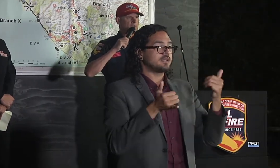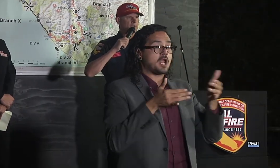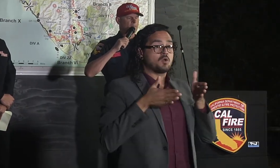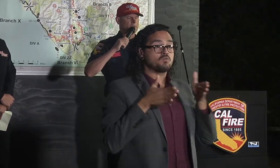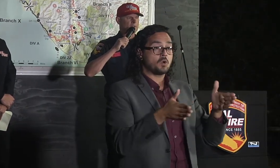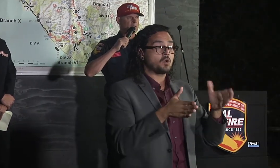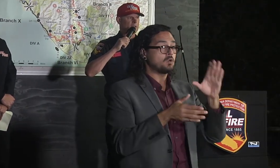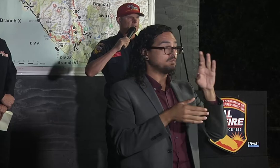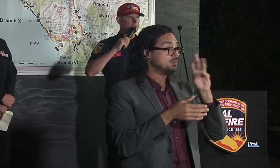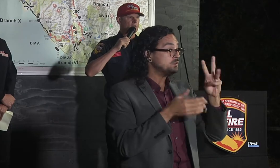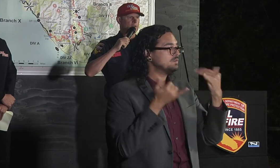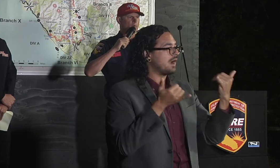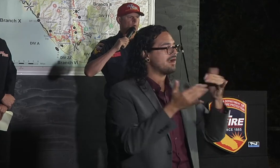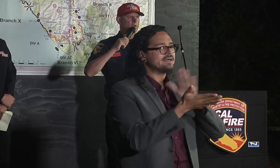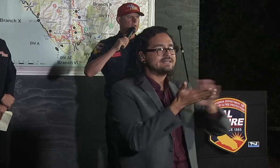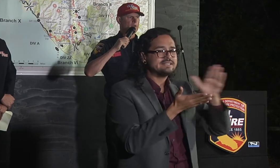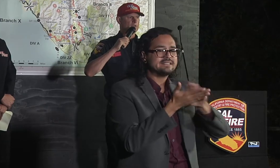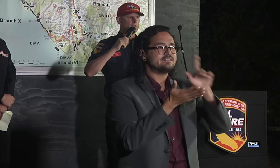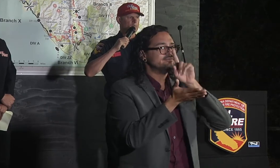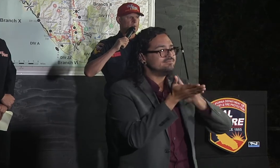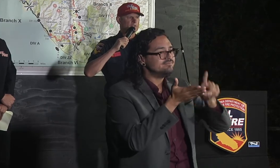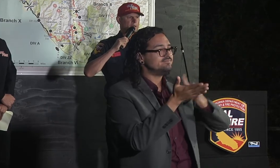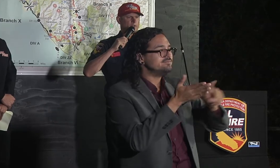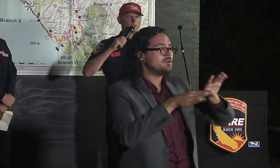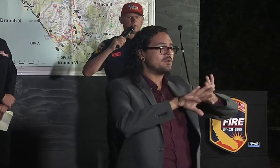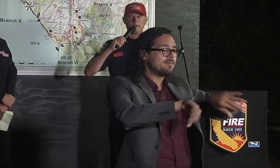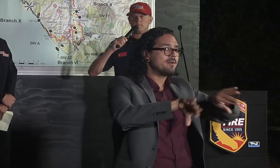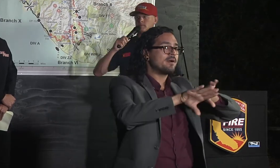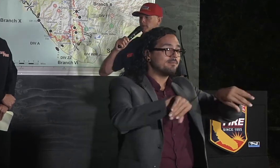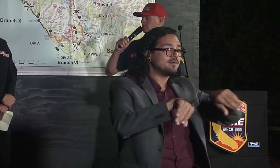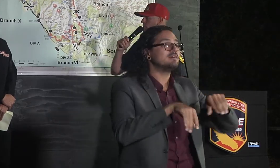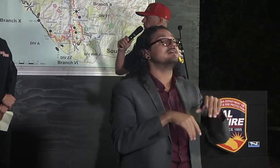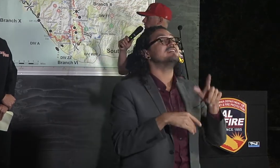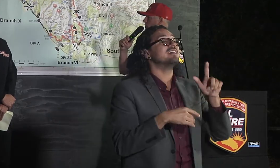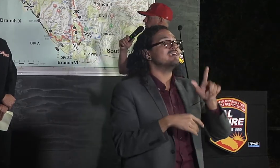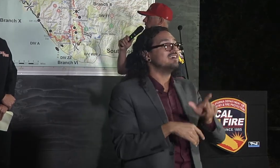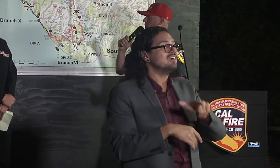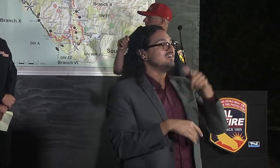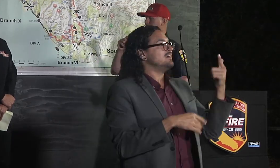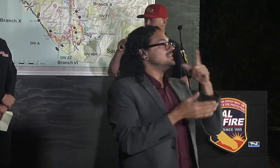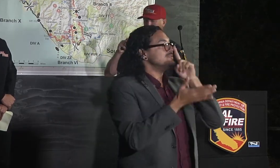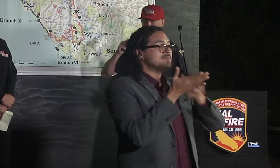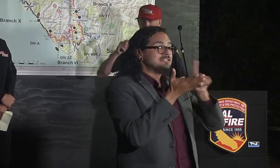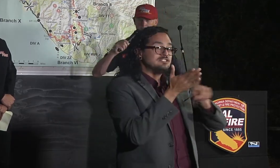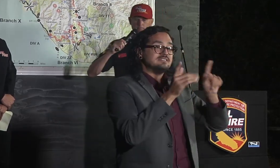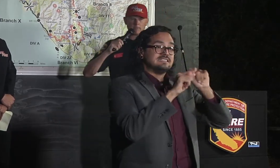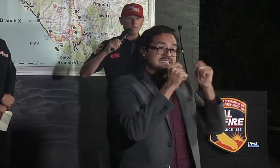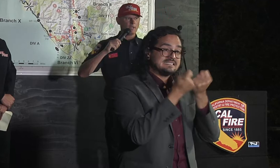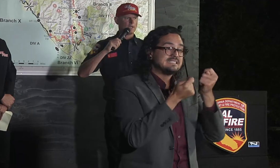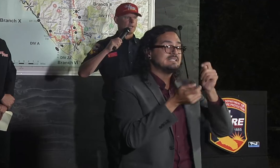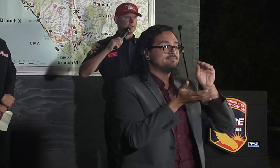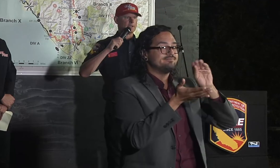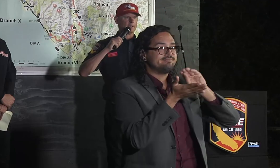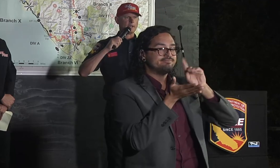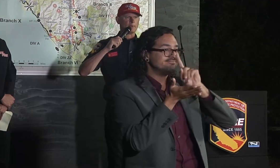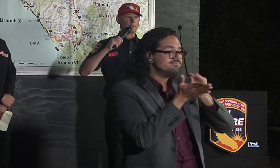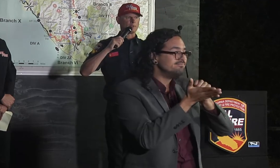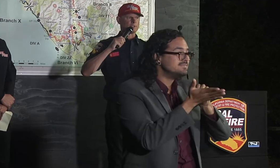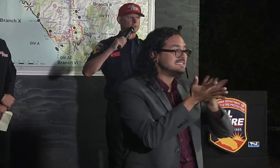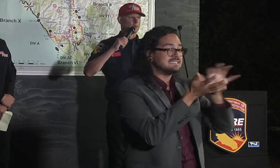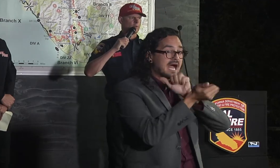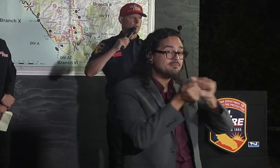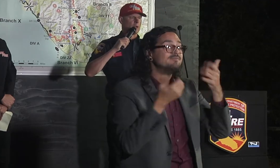The utility companies can get in to do their work to reestablish the infrastructure of those communities. And the